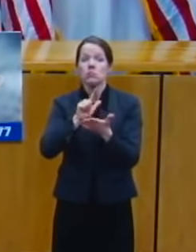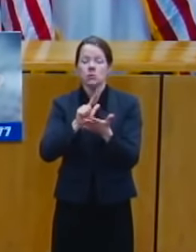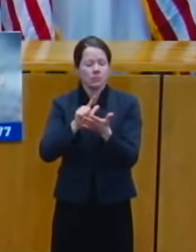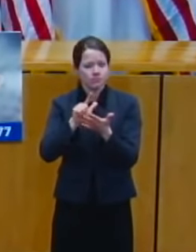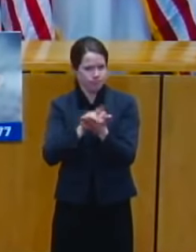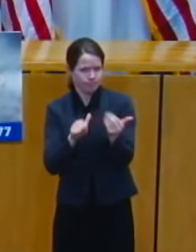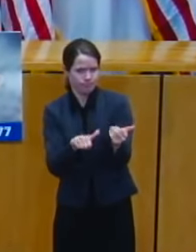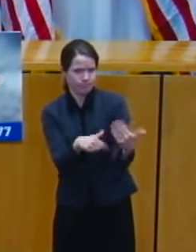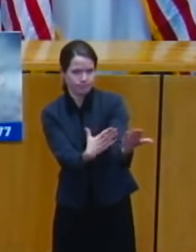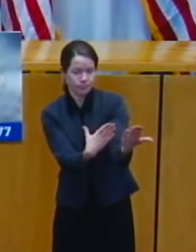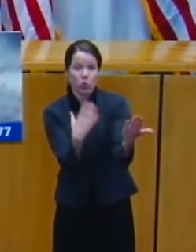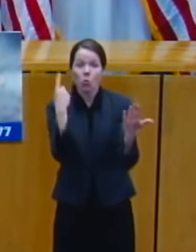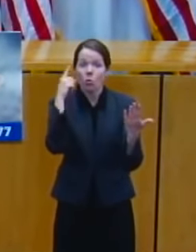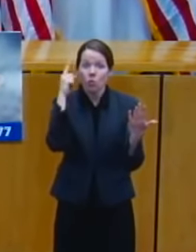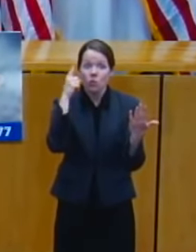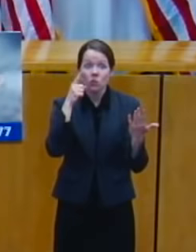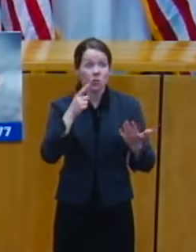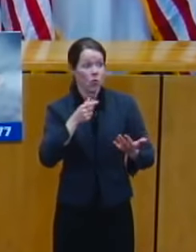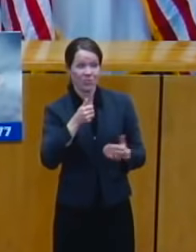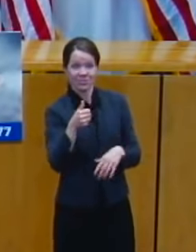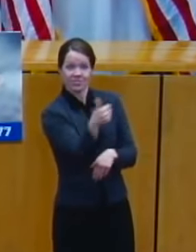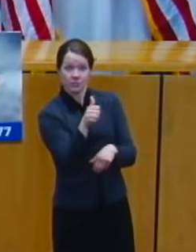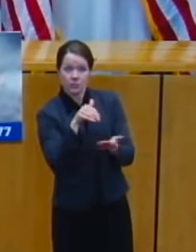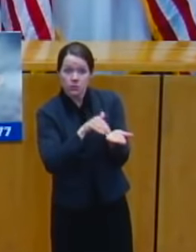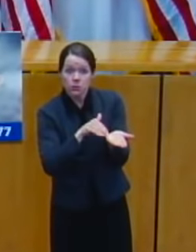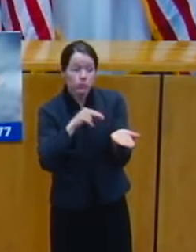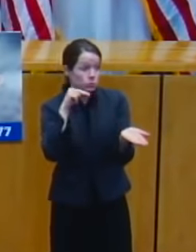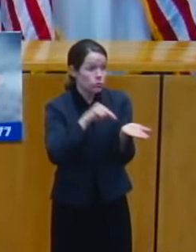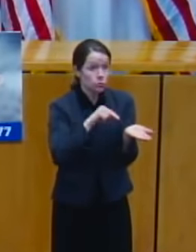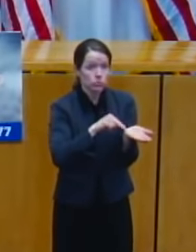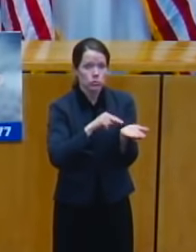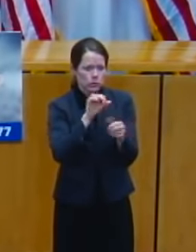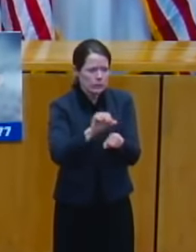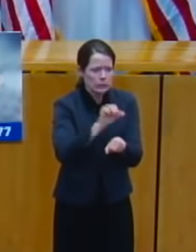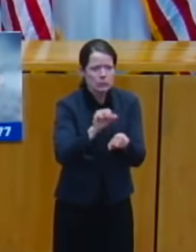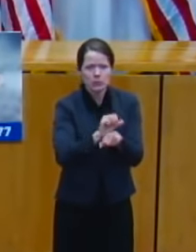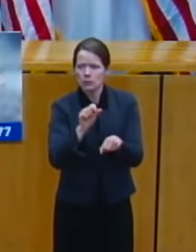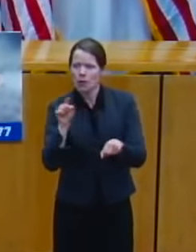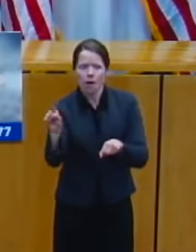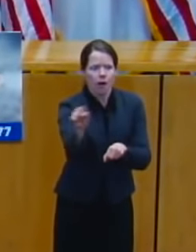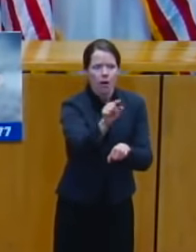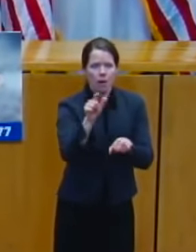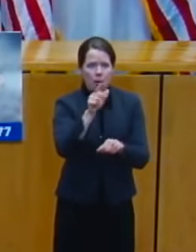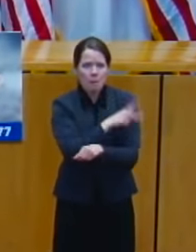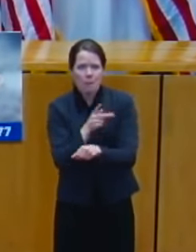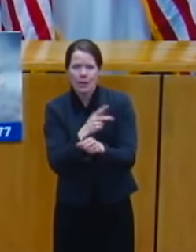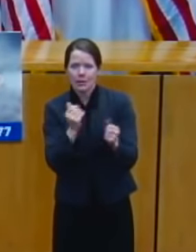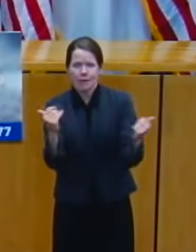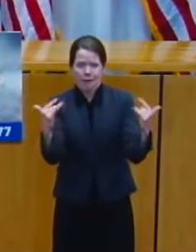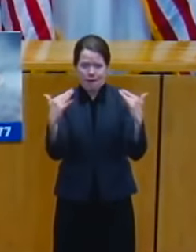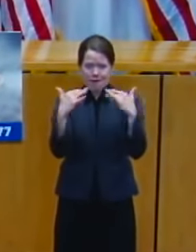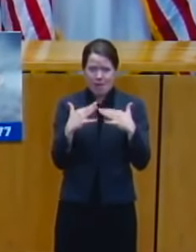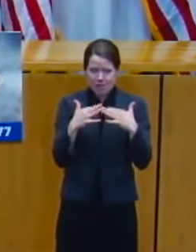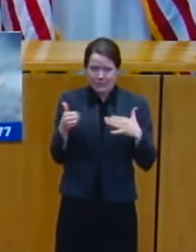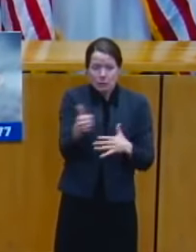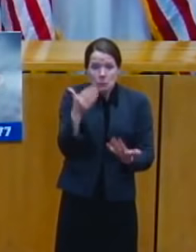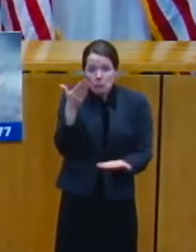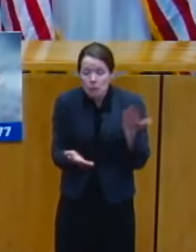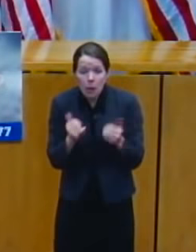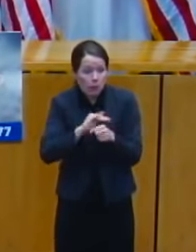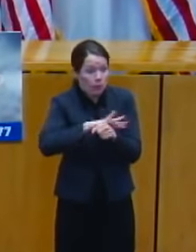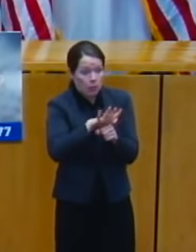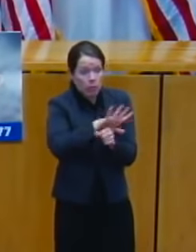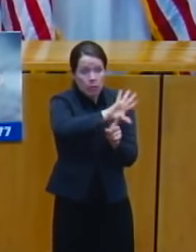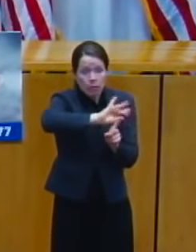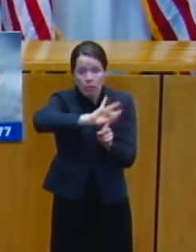the diagnosis and treatment of COVID-19 are protected from lawsuits and liability to the maximum extent possible